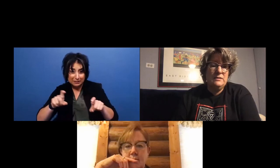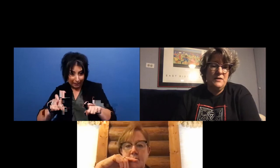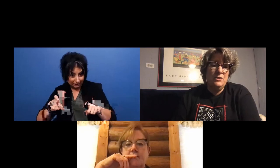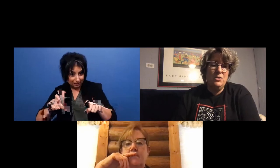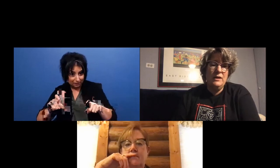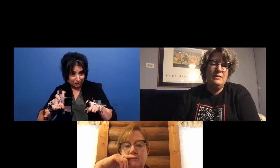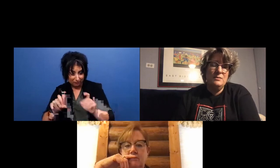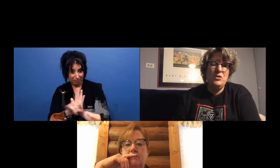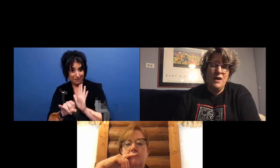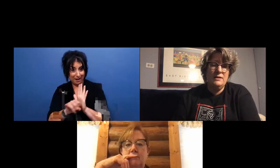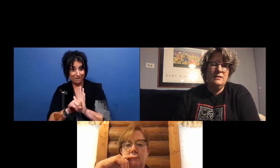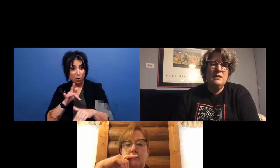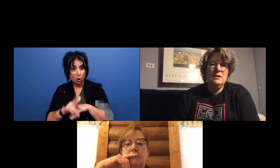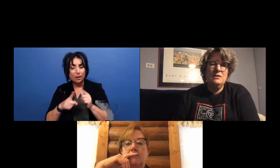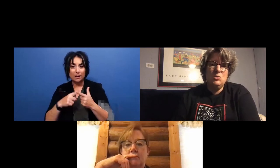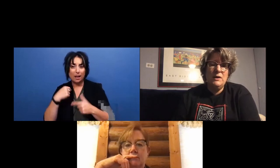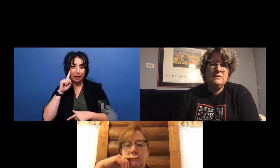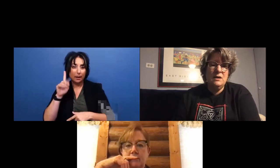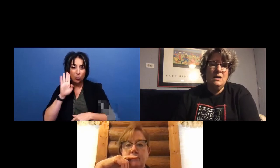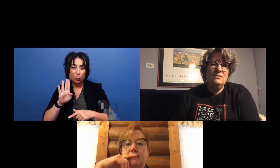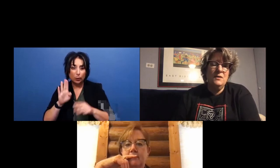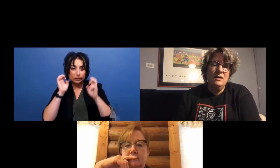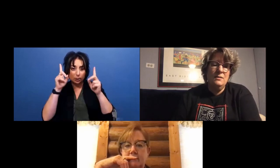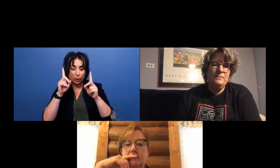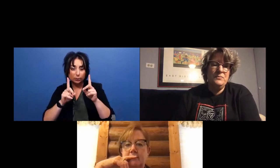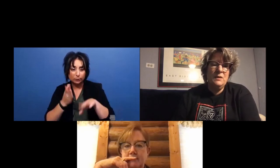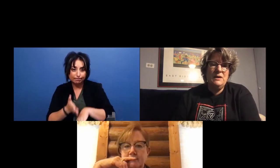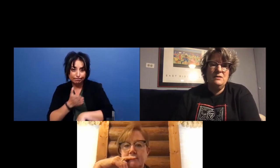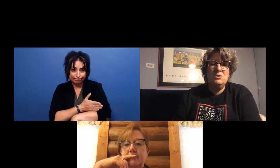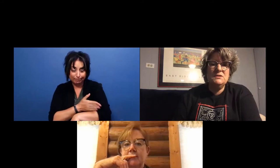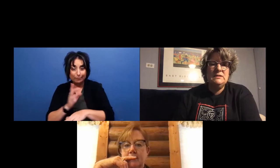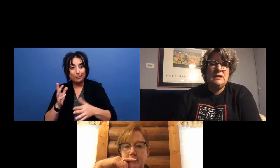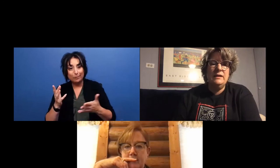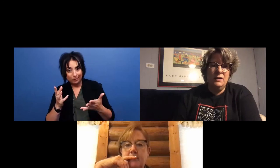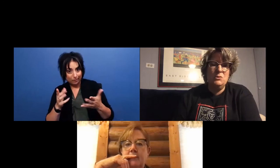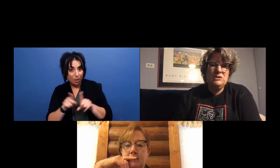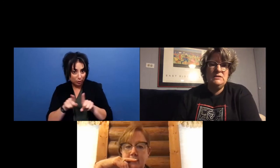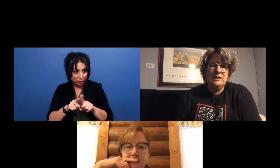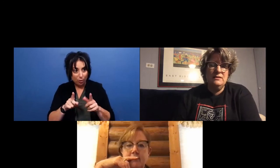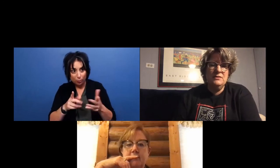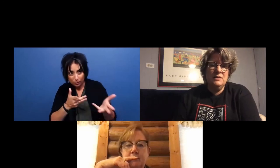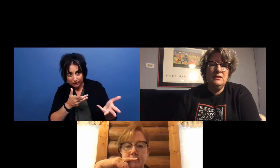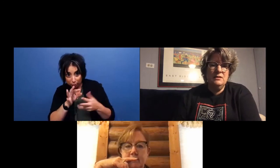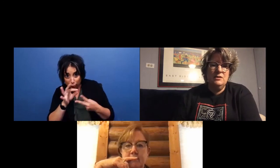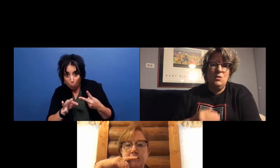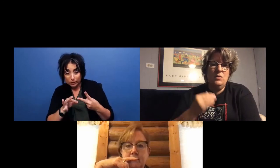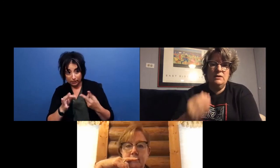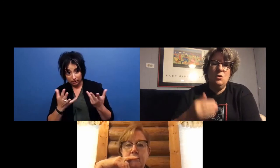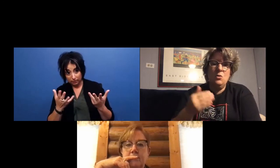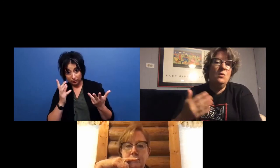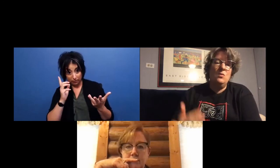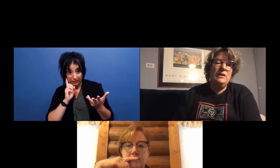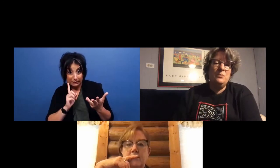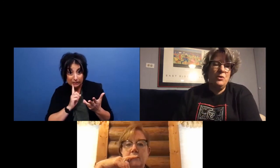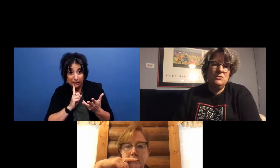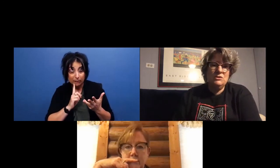be identified early and then provided the choice of being immersed in sign language instead of, you know, an